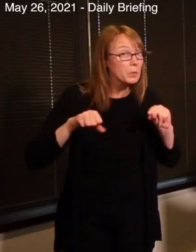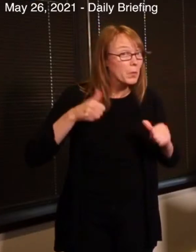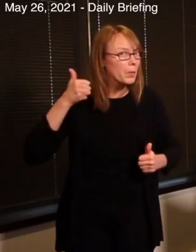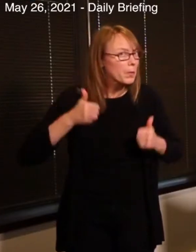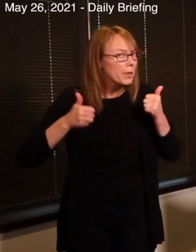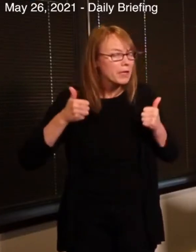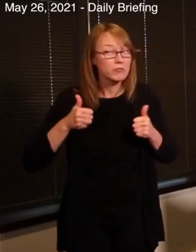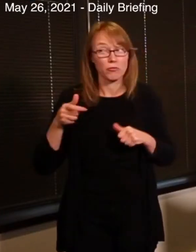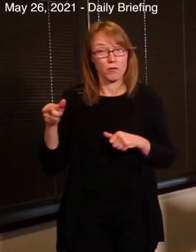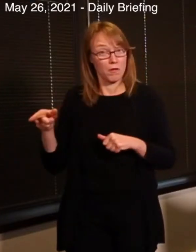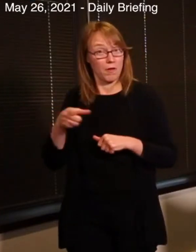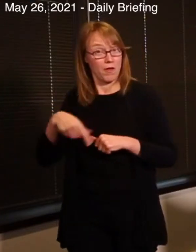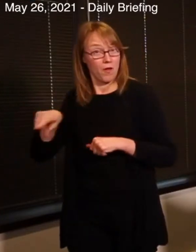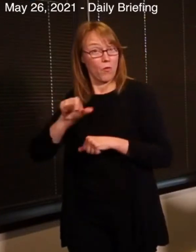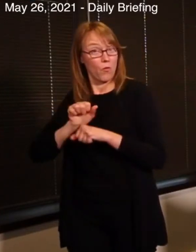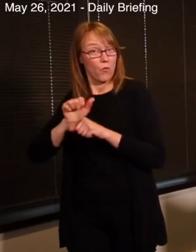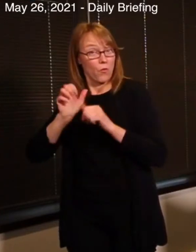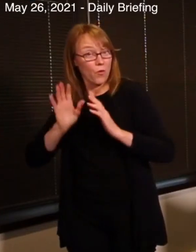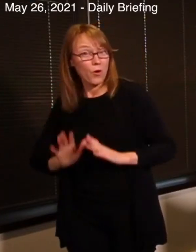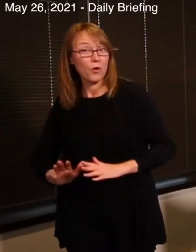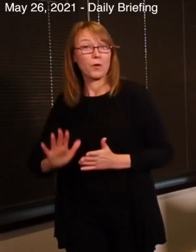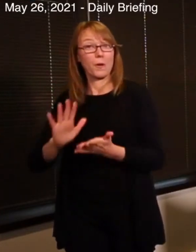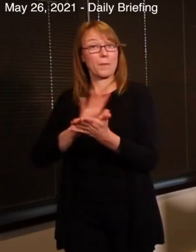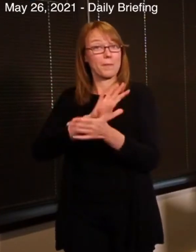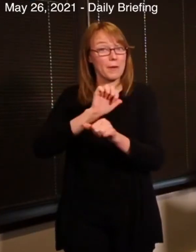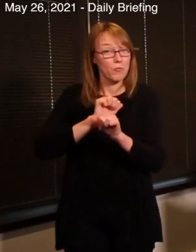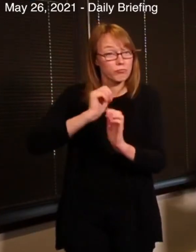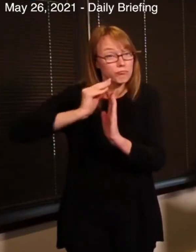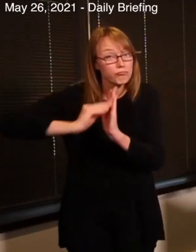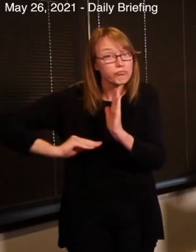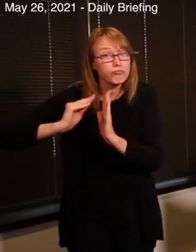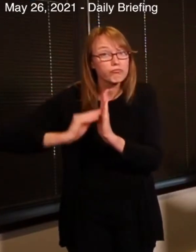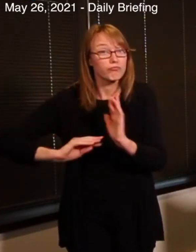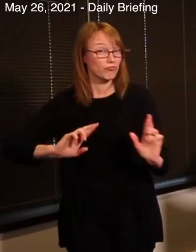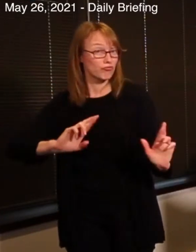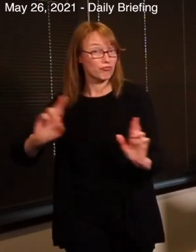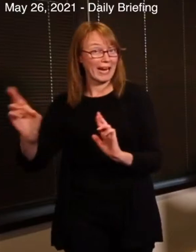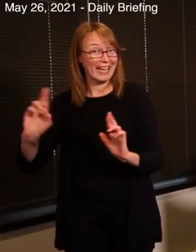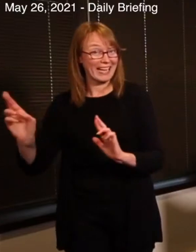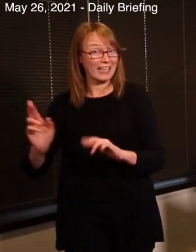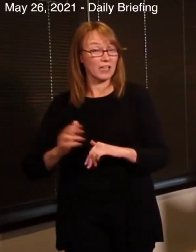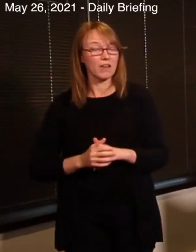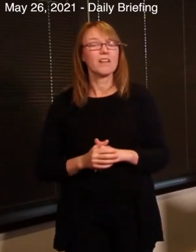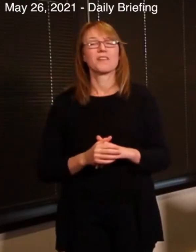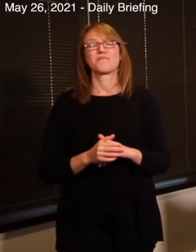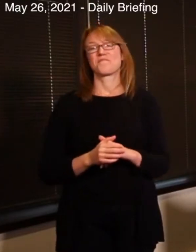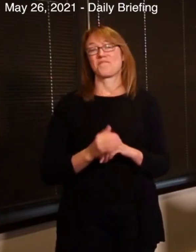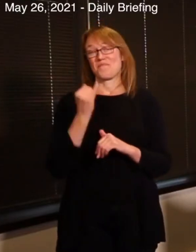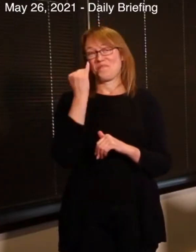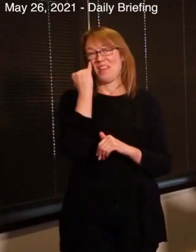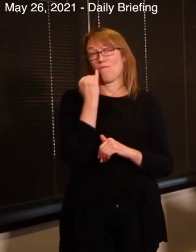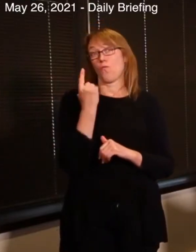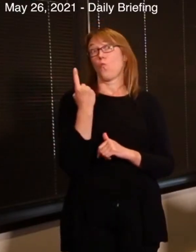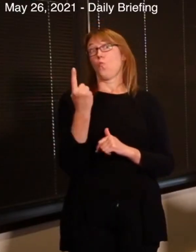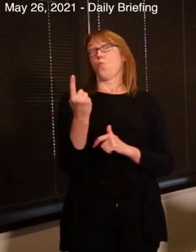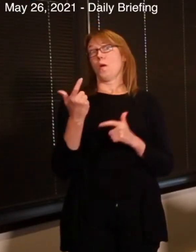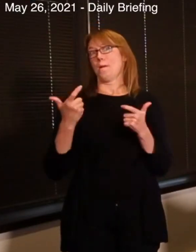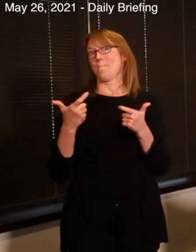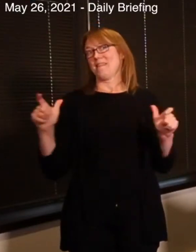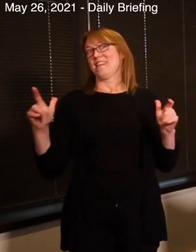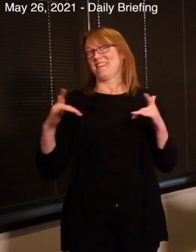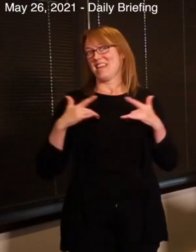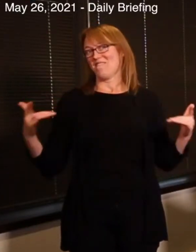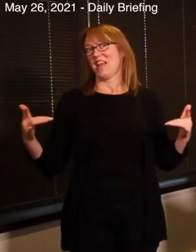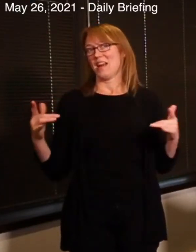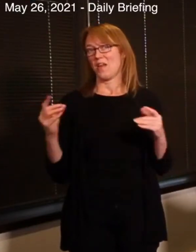vaccinators and the paperwork and all of that thing organized. Whereas with a mass event, it's you can run it at scale.